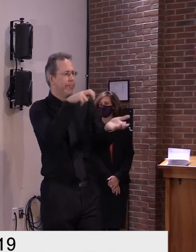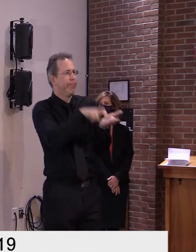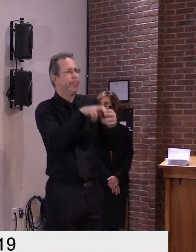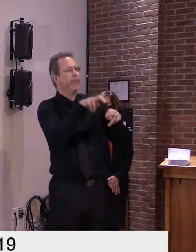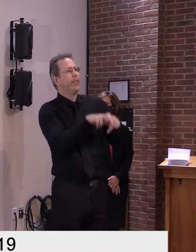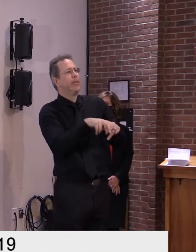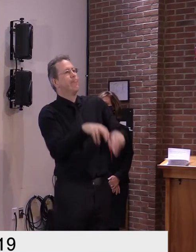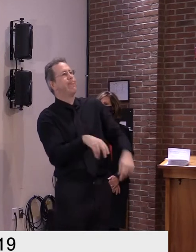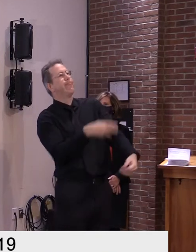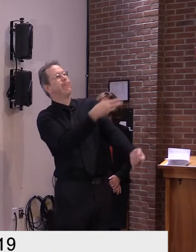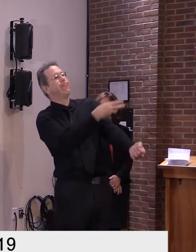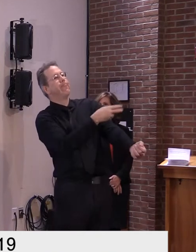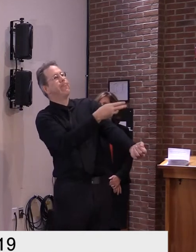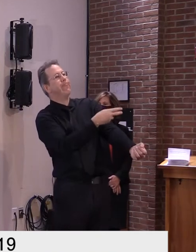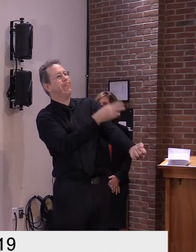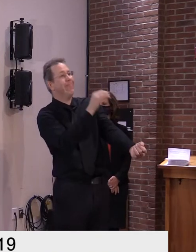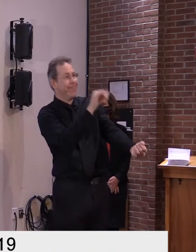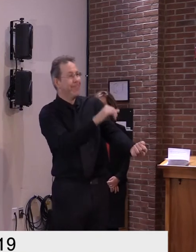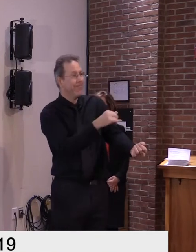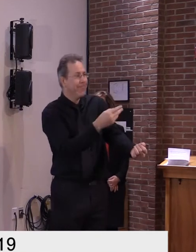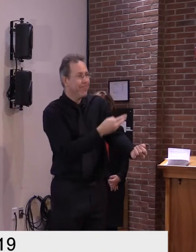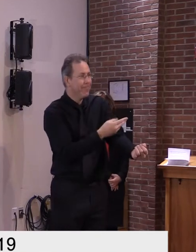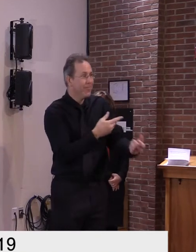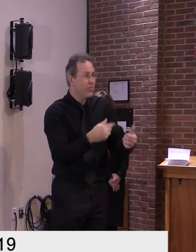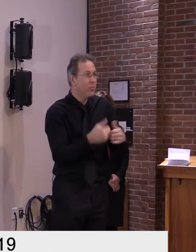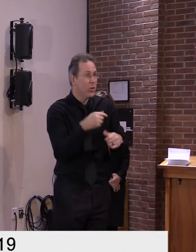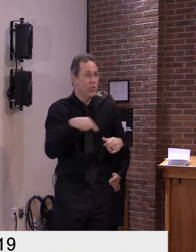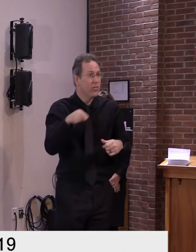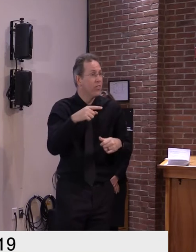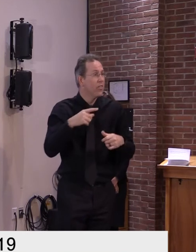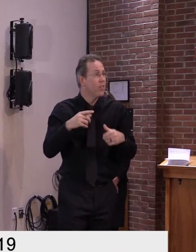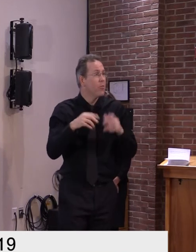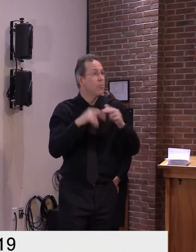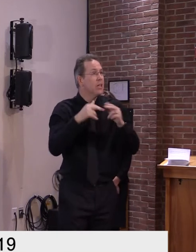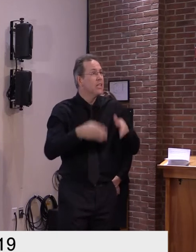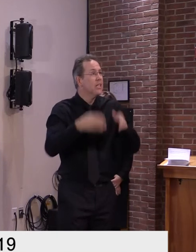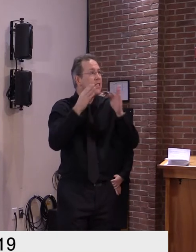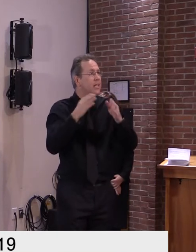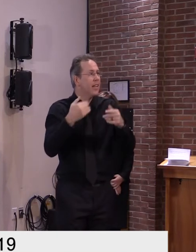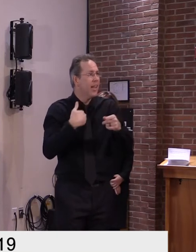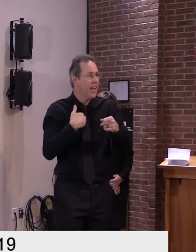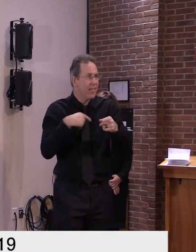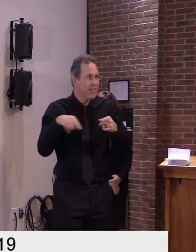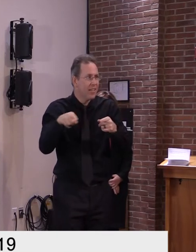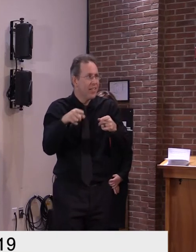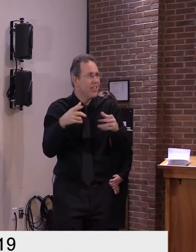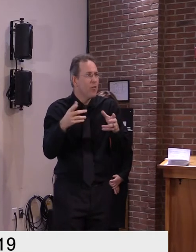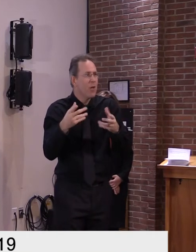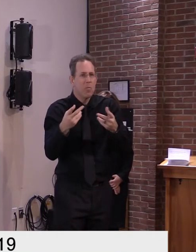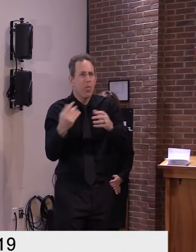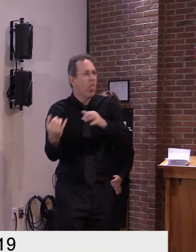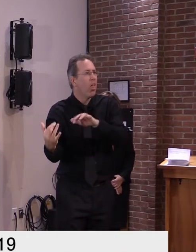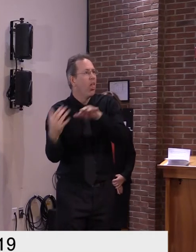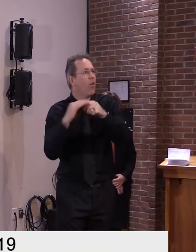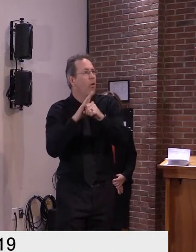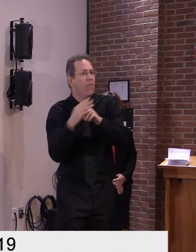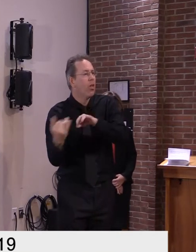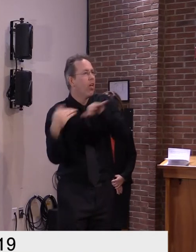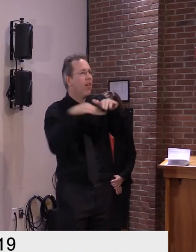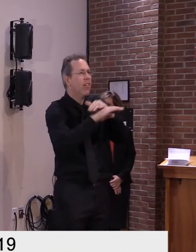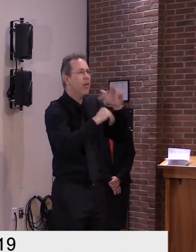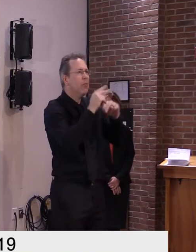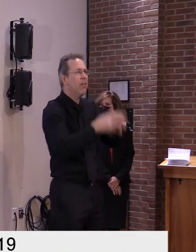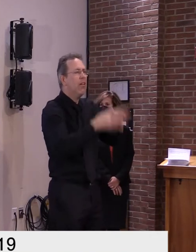their best to keep COVID out of them and trying to give people other infusions like chemotherapy and things that will keep